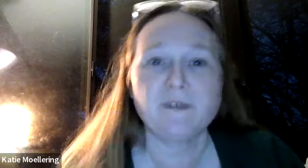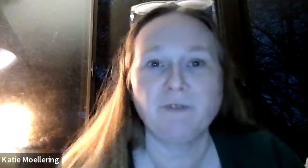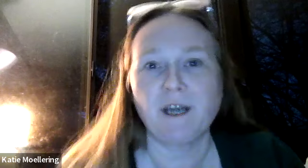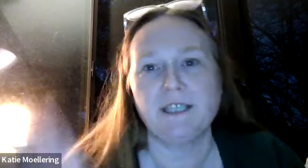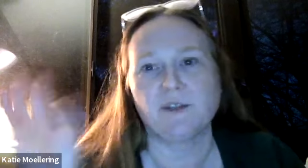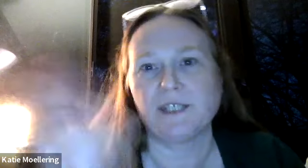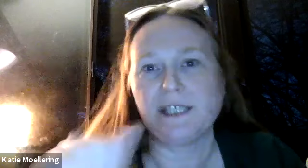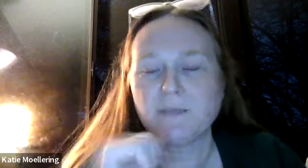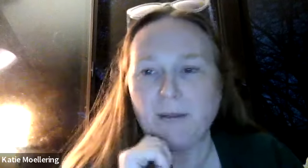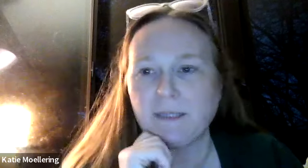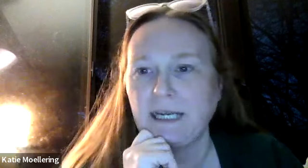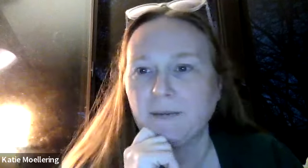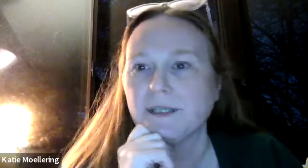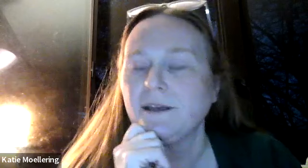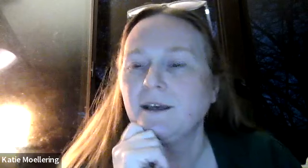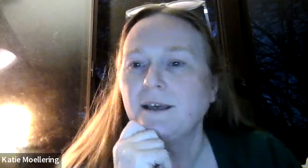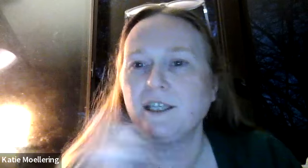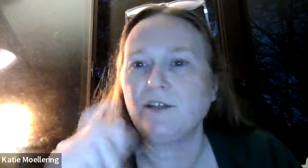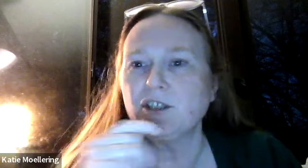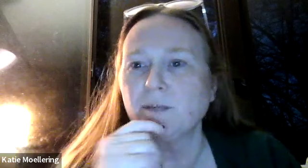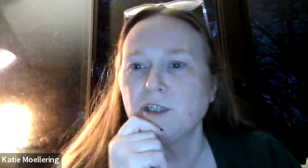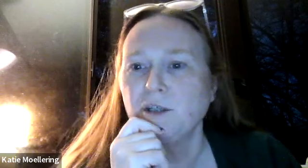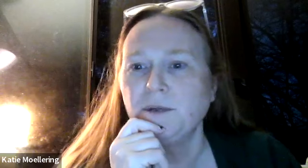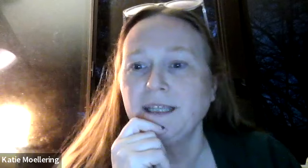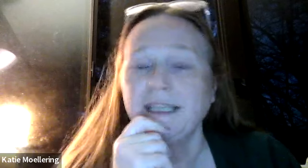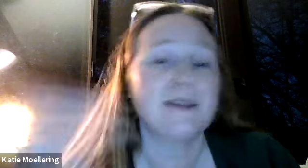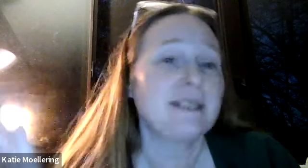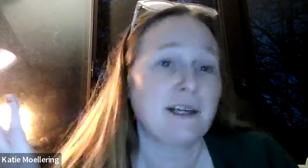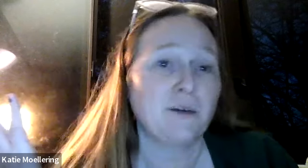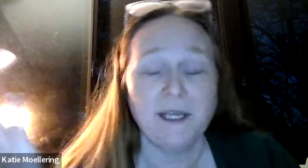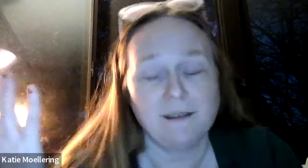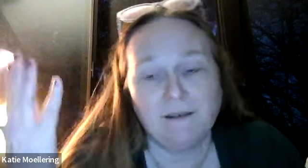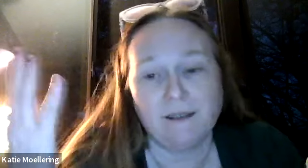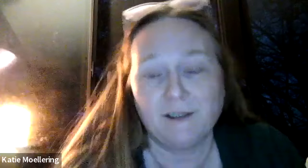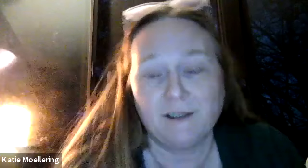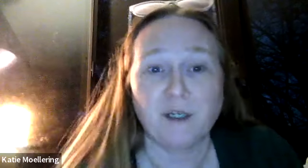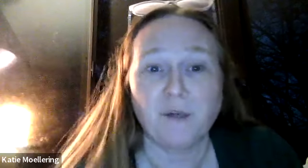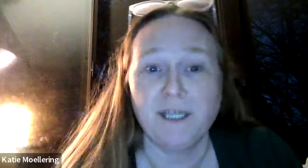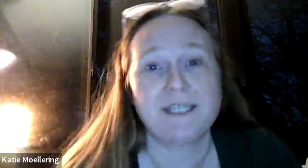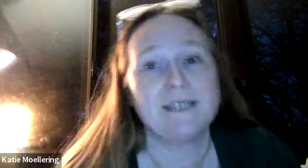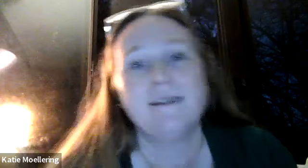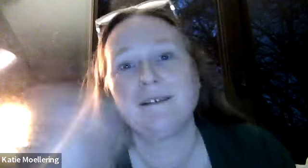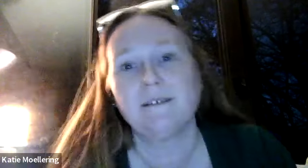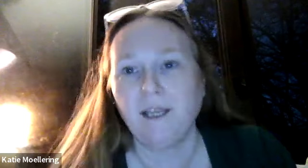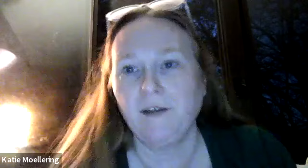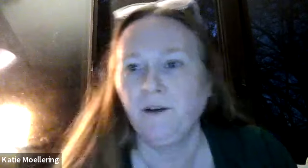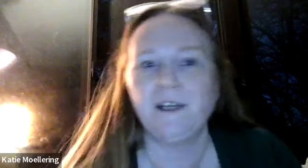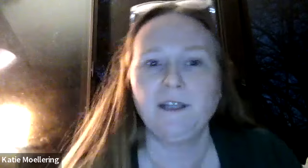some phrases, you'll see some timestamps that you can jump to, and then I'll send out a quiz. So look for a quiz later in the